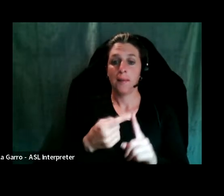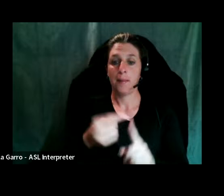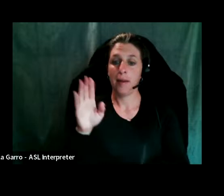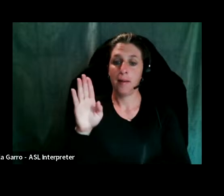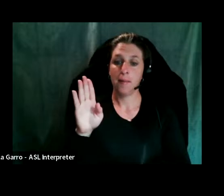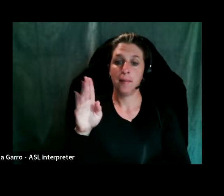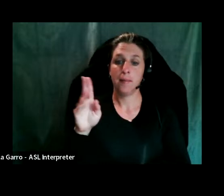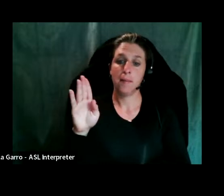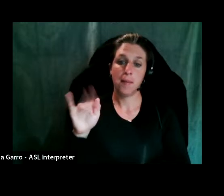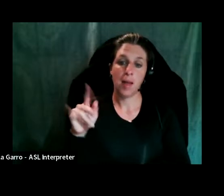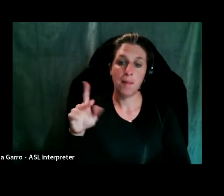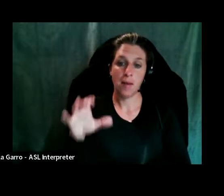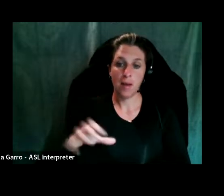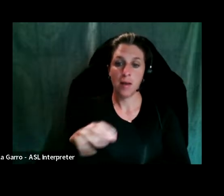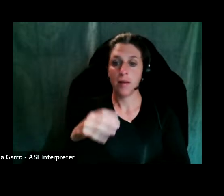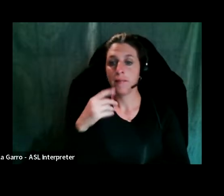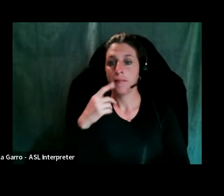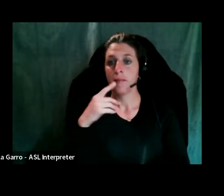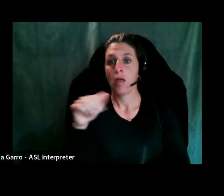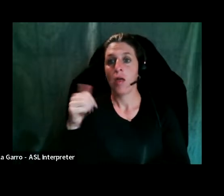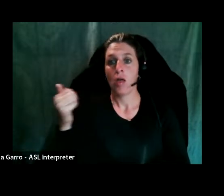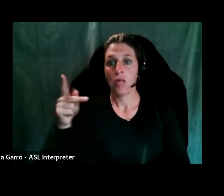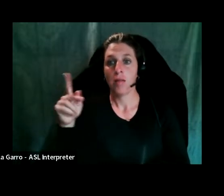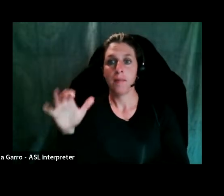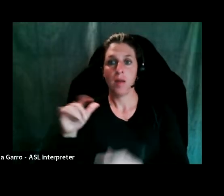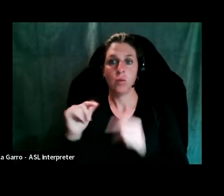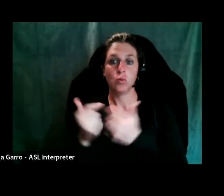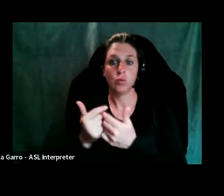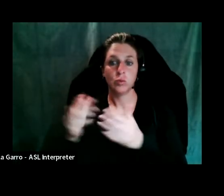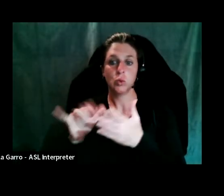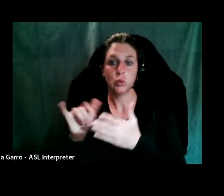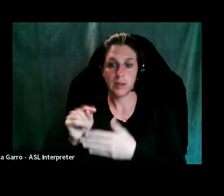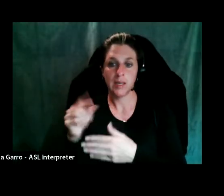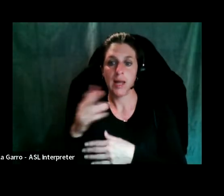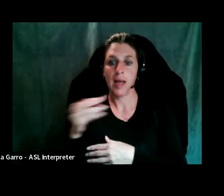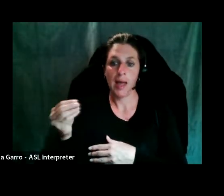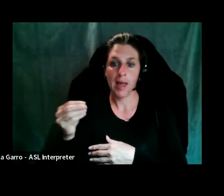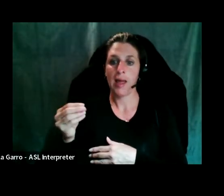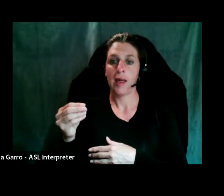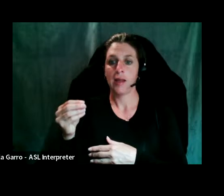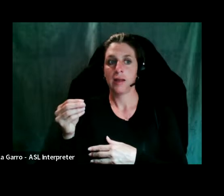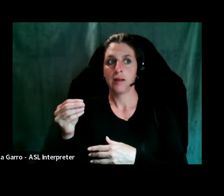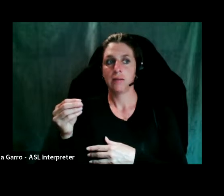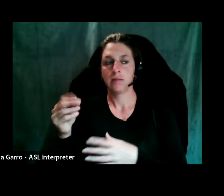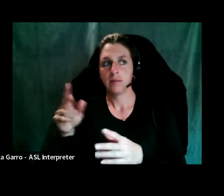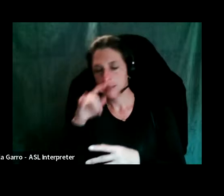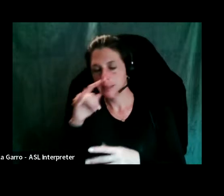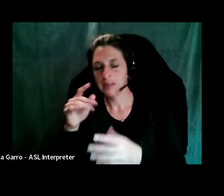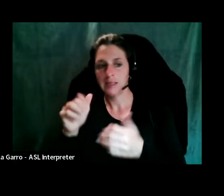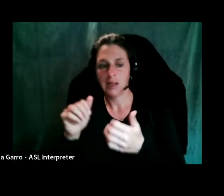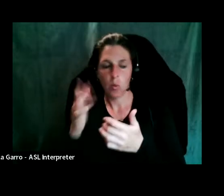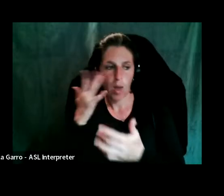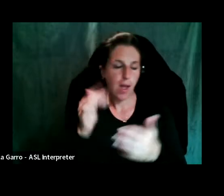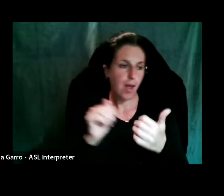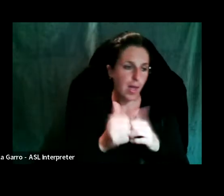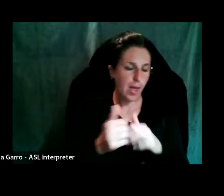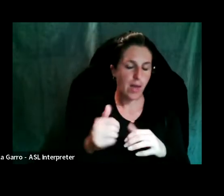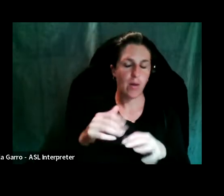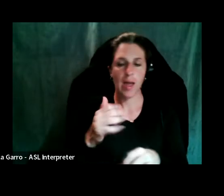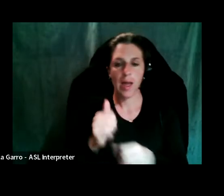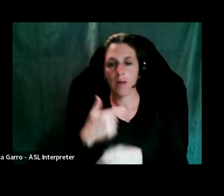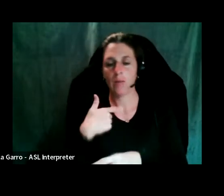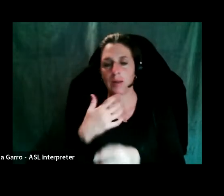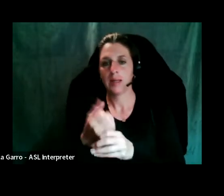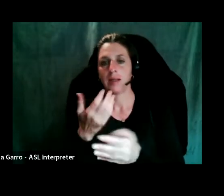there are other POC groups that are doing it, and kids, and why and how do we get this? And then